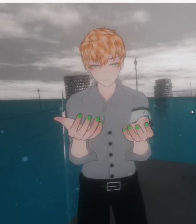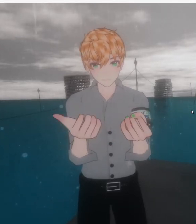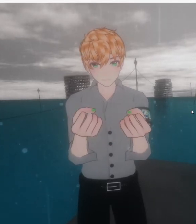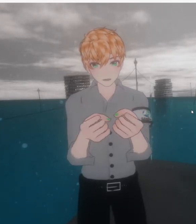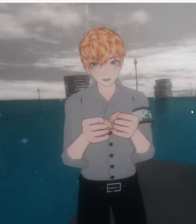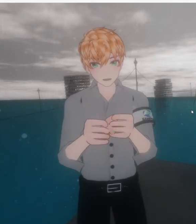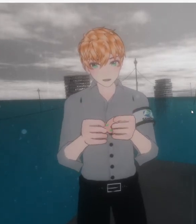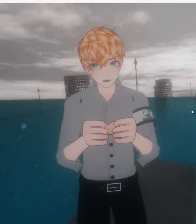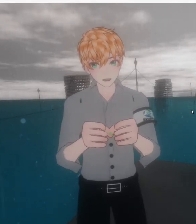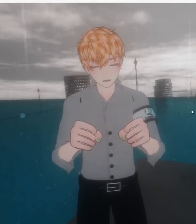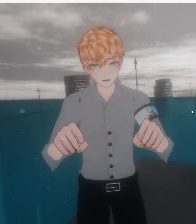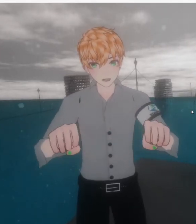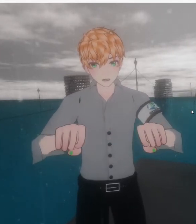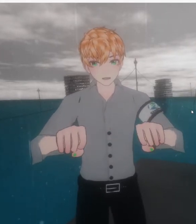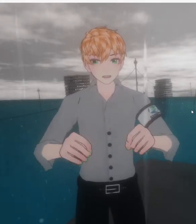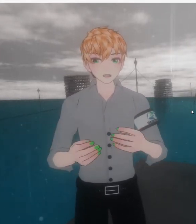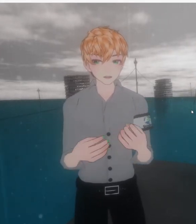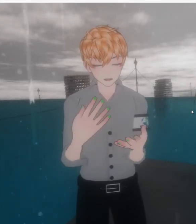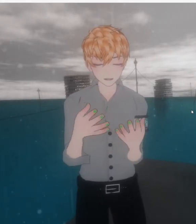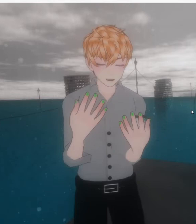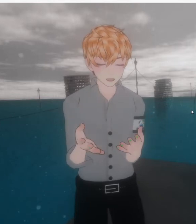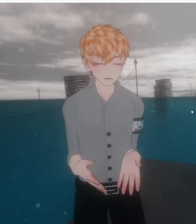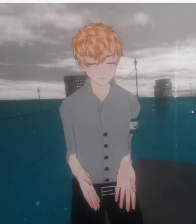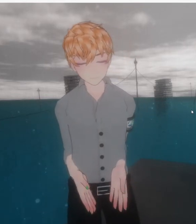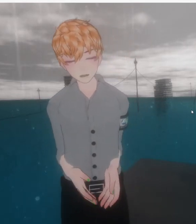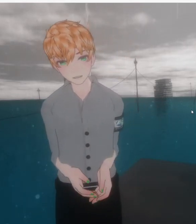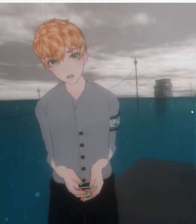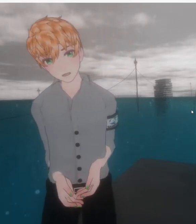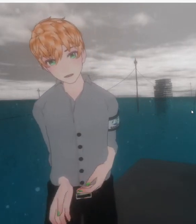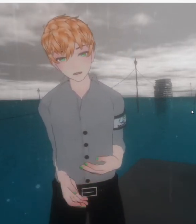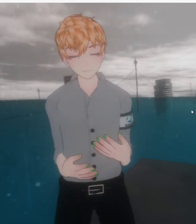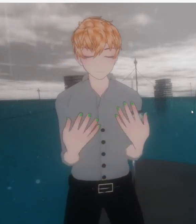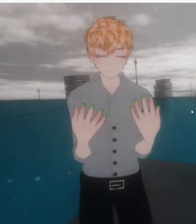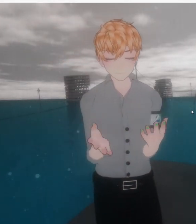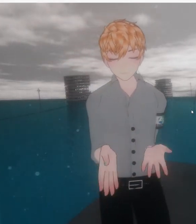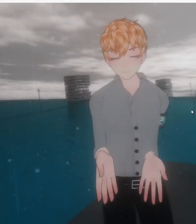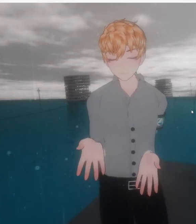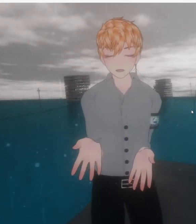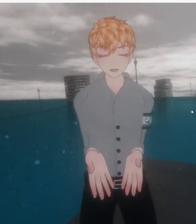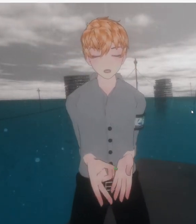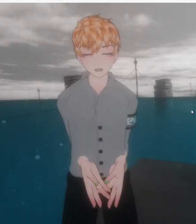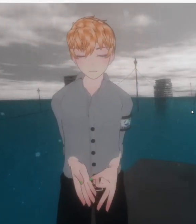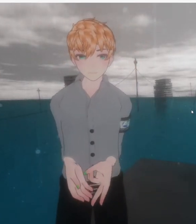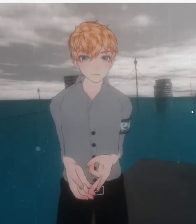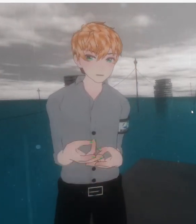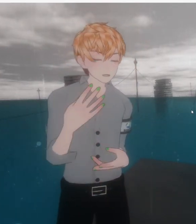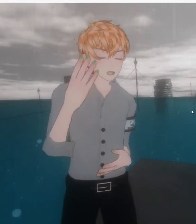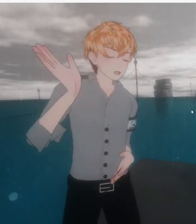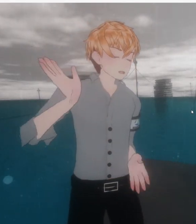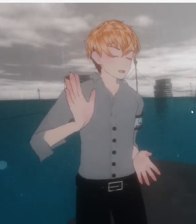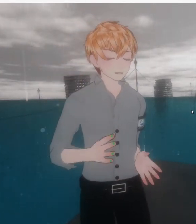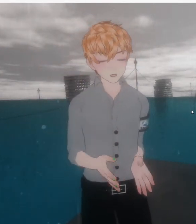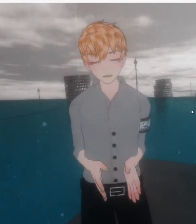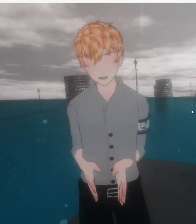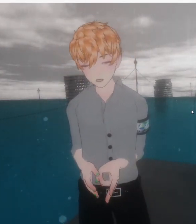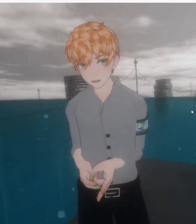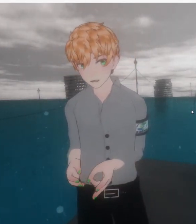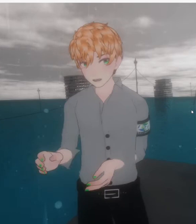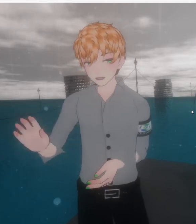You have that physical thing in your physical hands that gets in the way of tracking. That will. I don't want to get into super speculation about stuff,